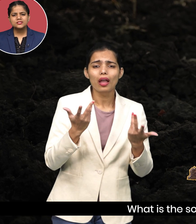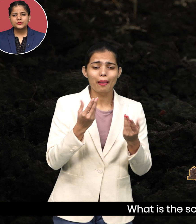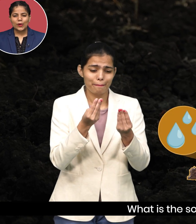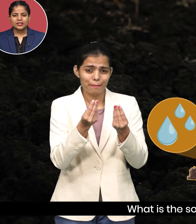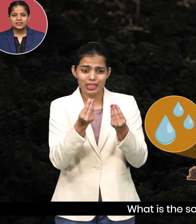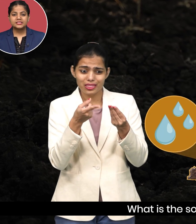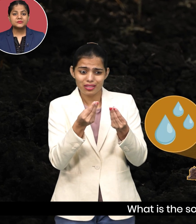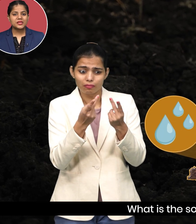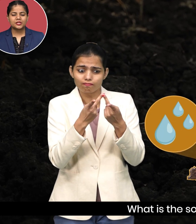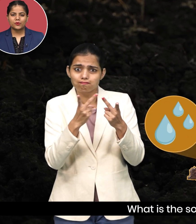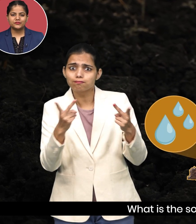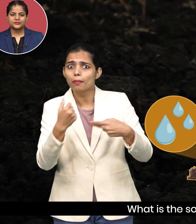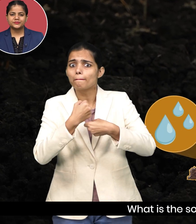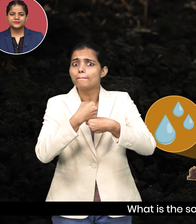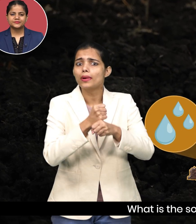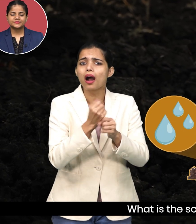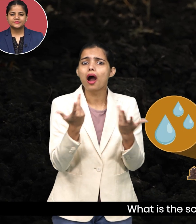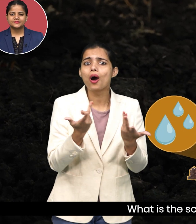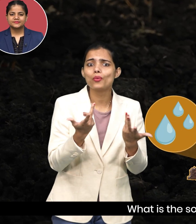what is the soil made up of,